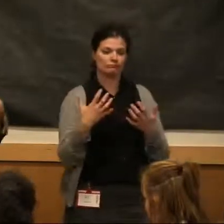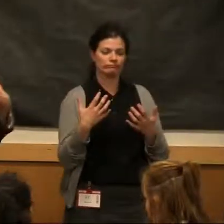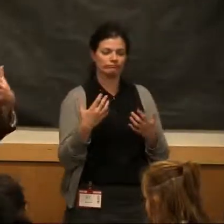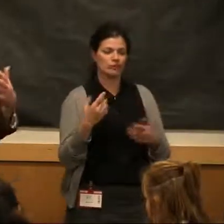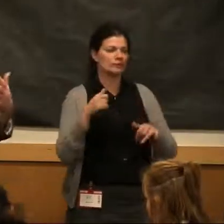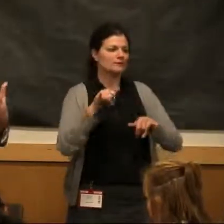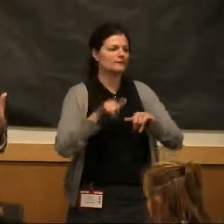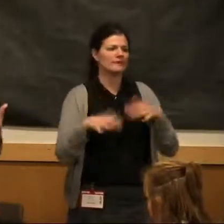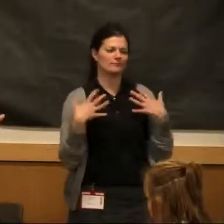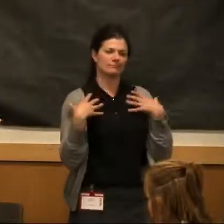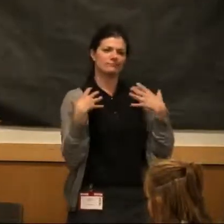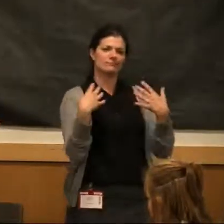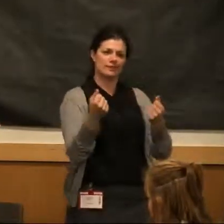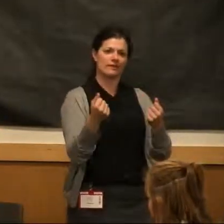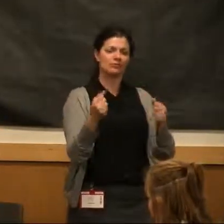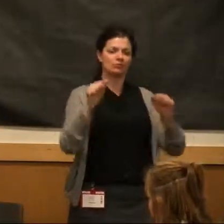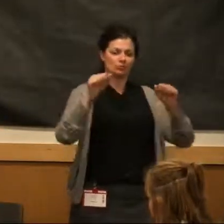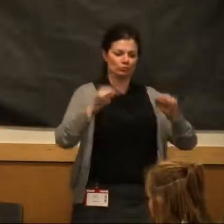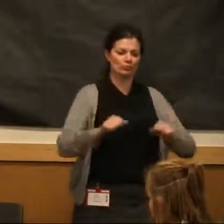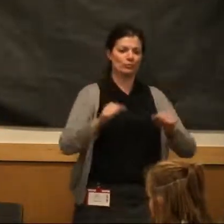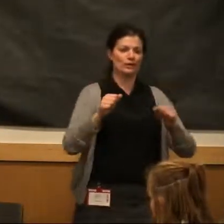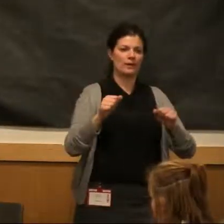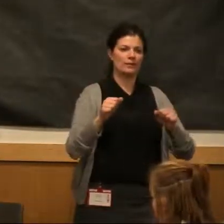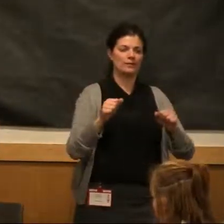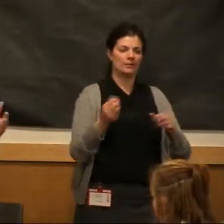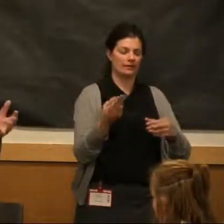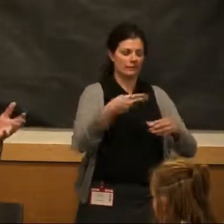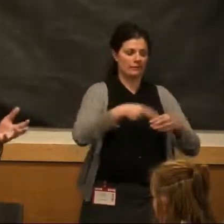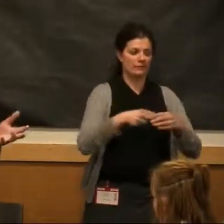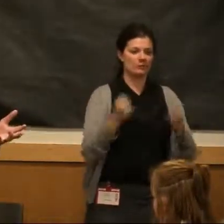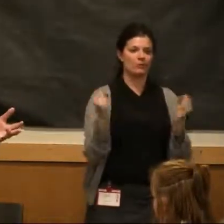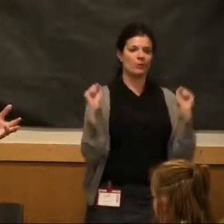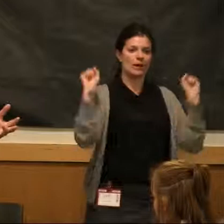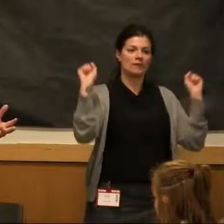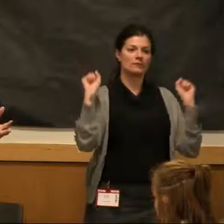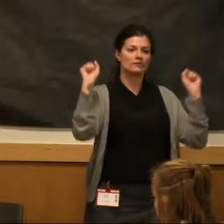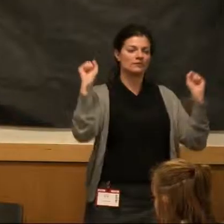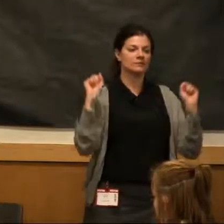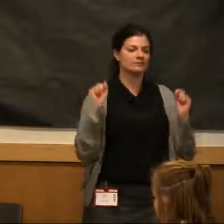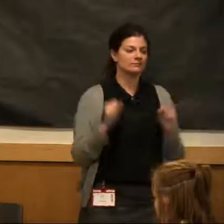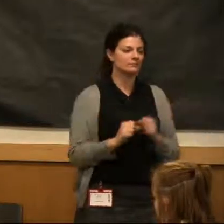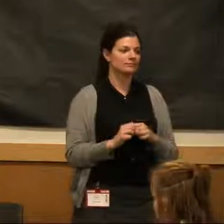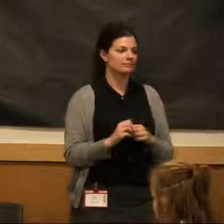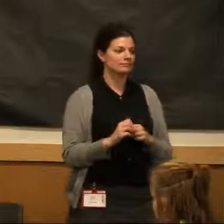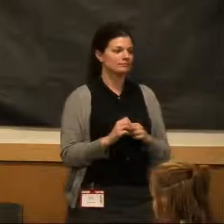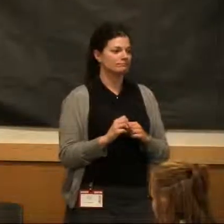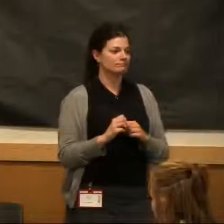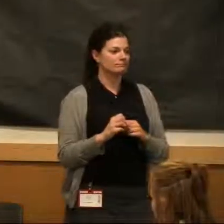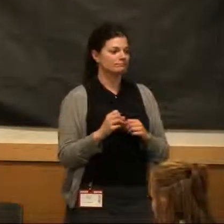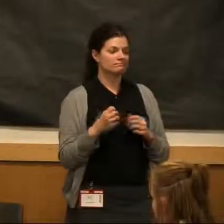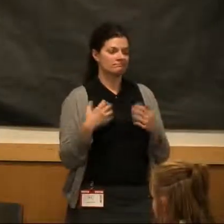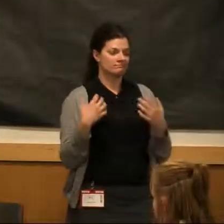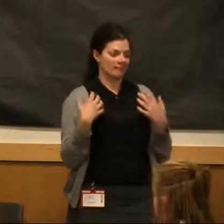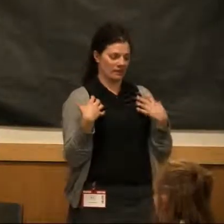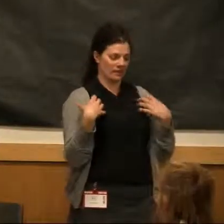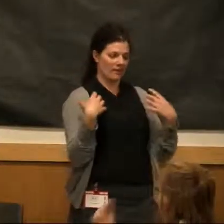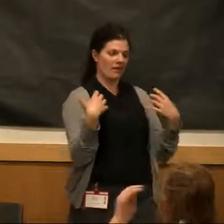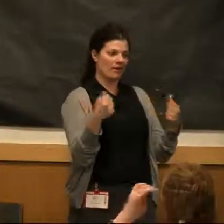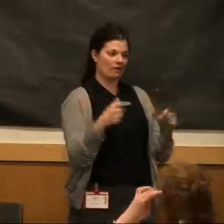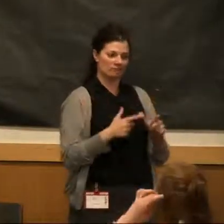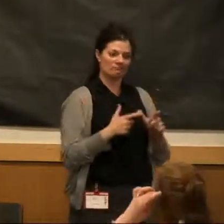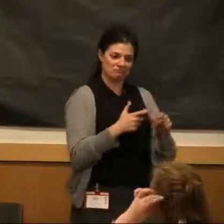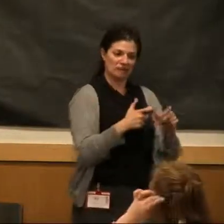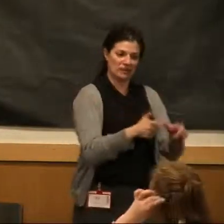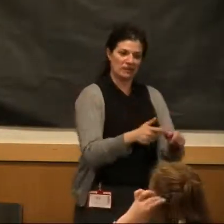can get involved in weightlifting, you can get involved in cardiovascular fitness. We built a new fitness center at Colorado